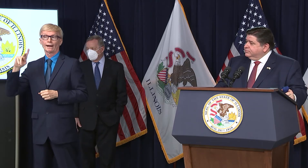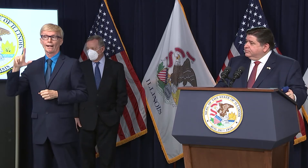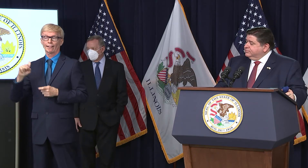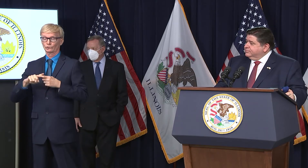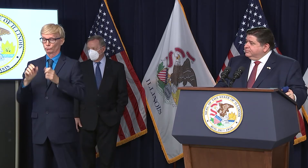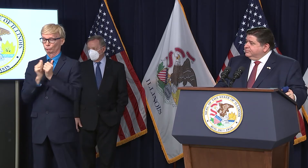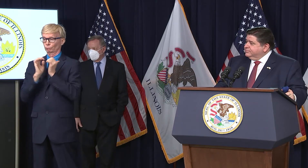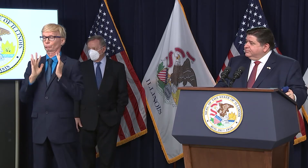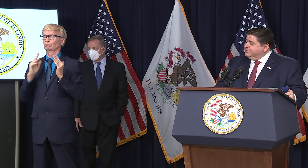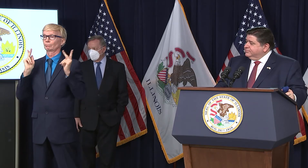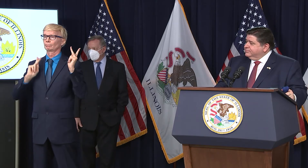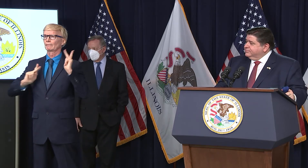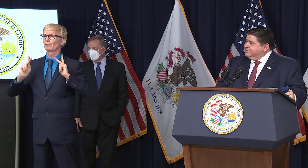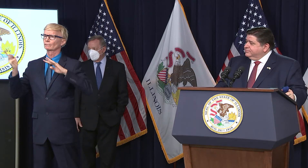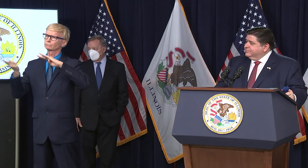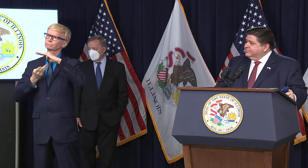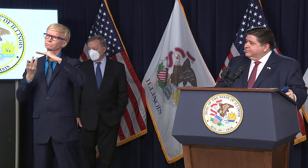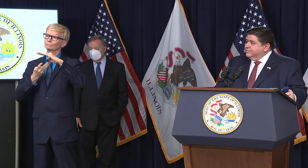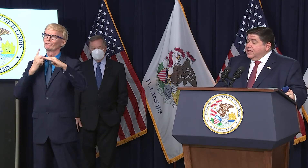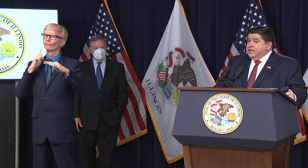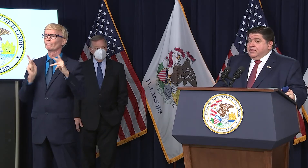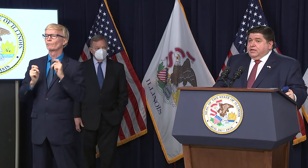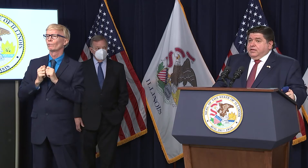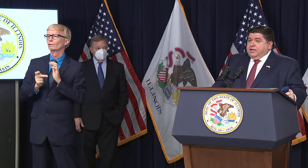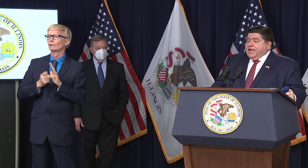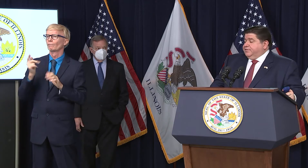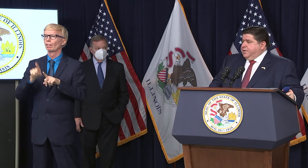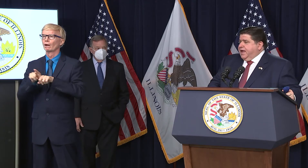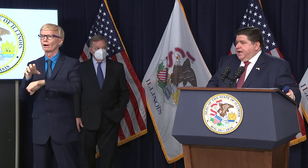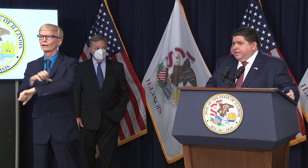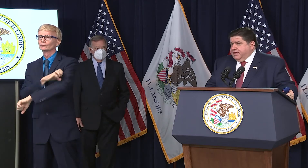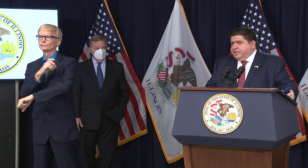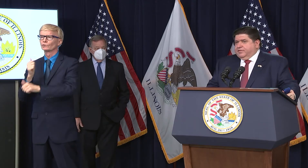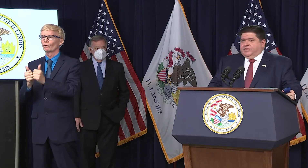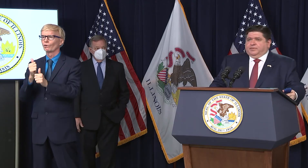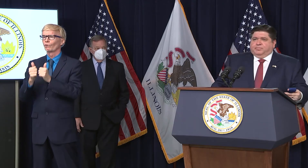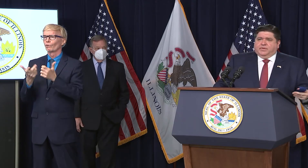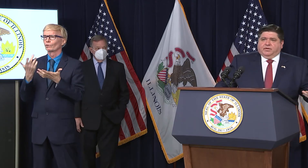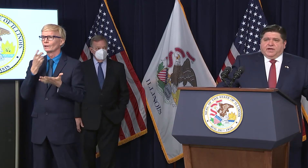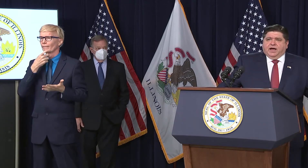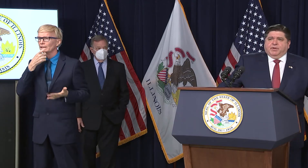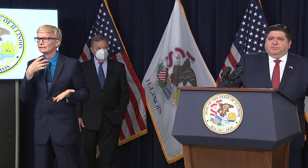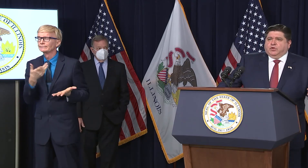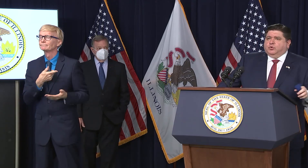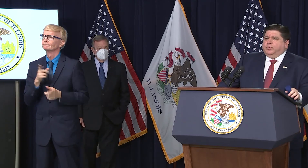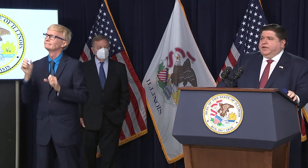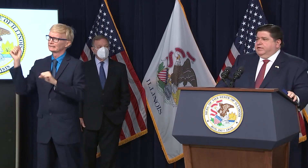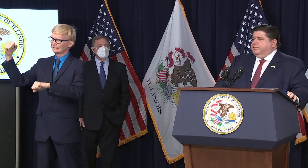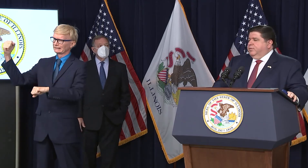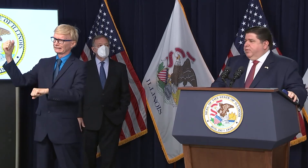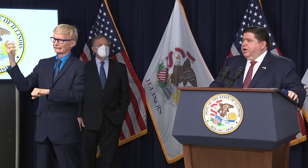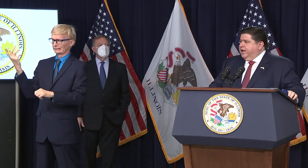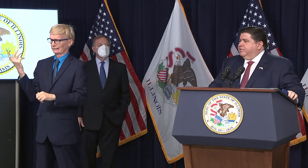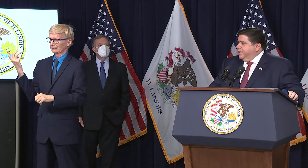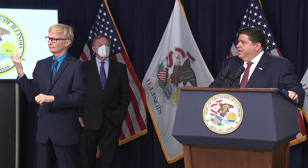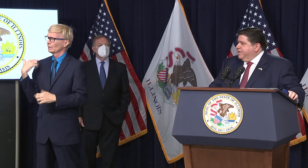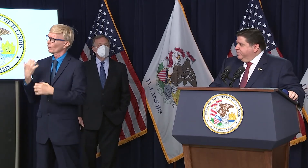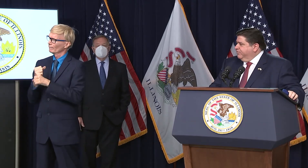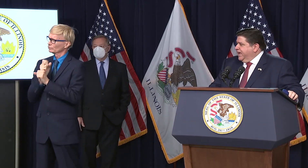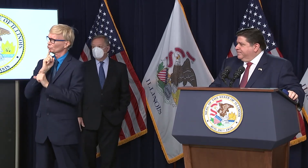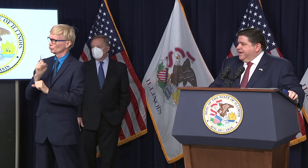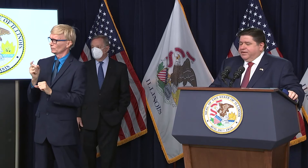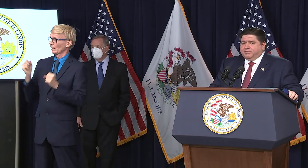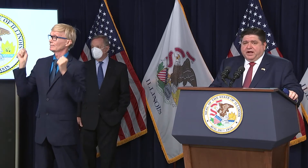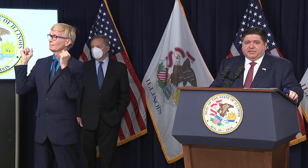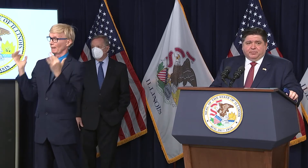to those with comorbidities? What's their response been? Yes, but I think that the common view is that we want to get as many